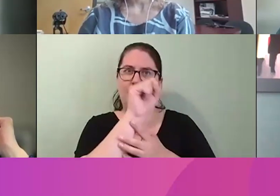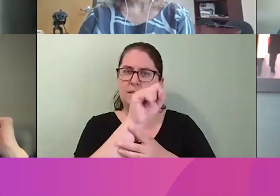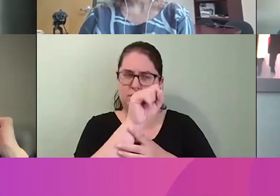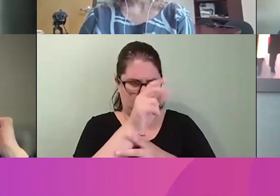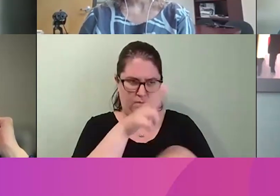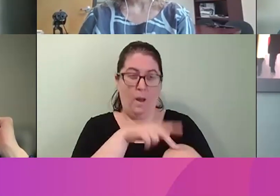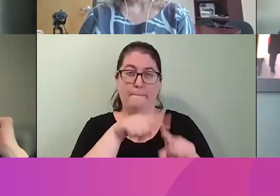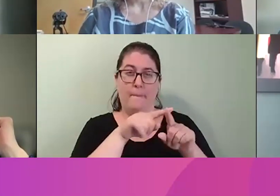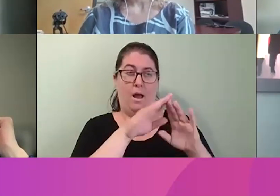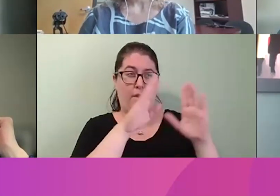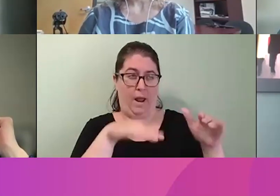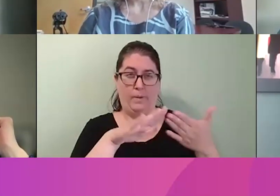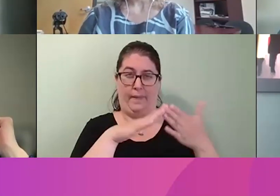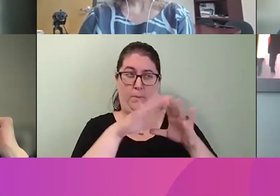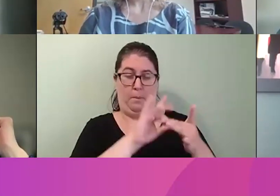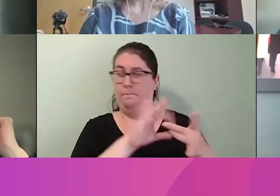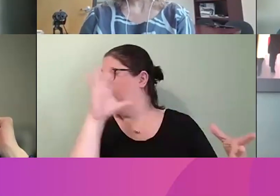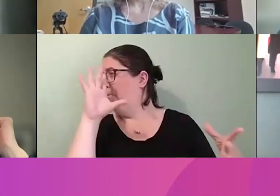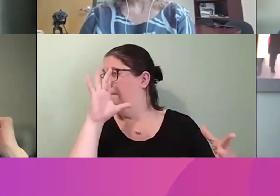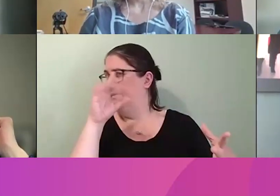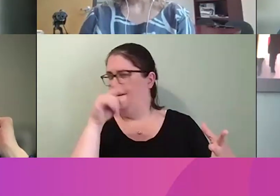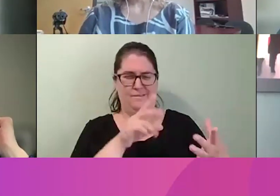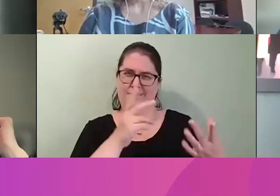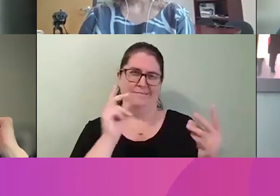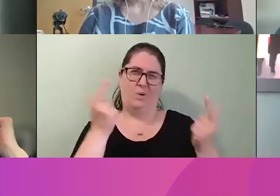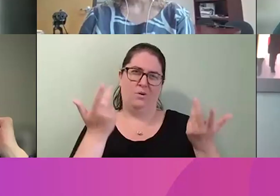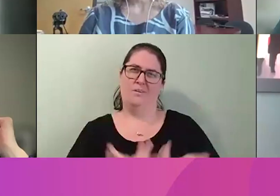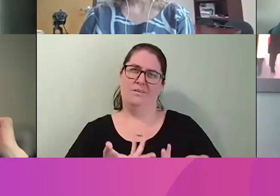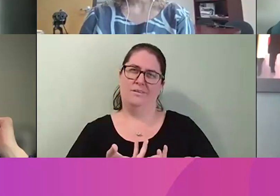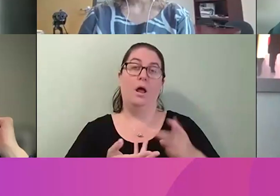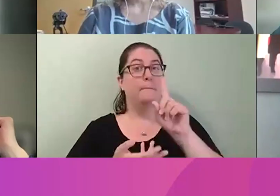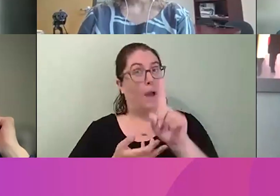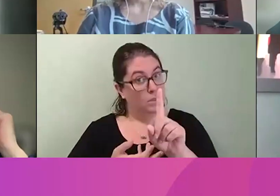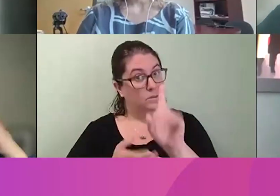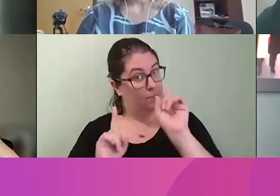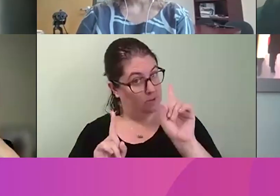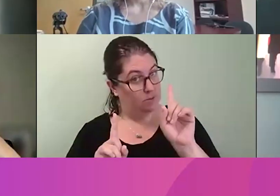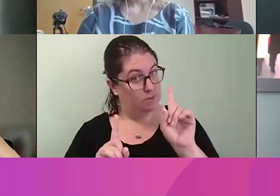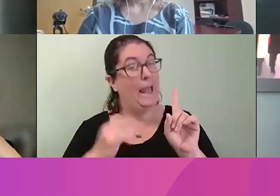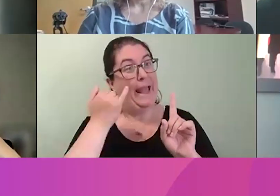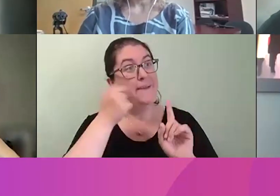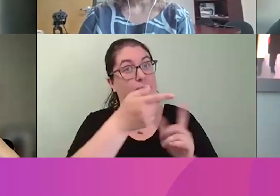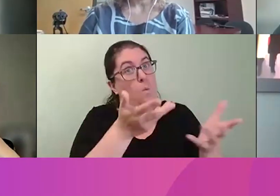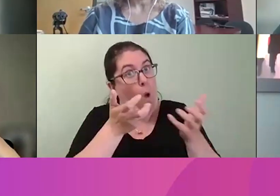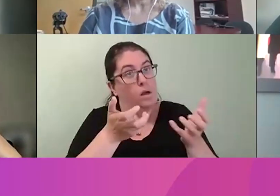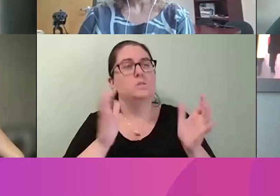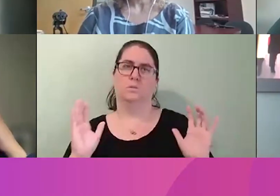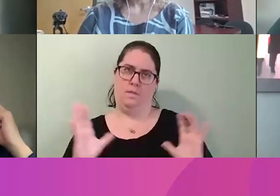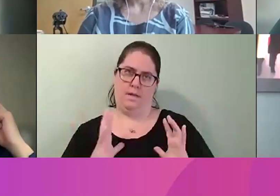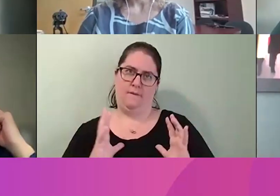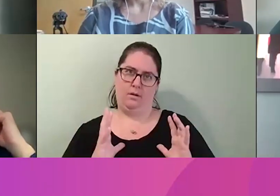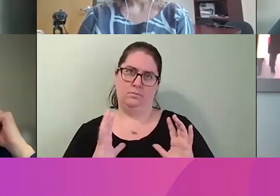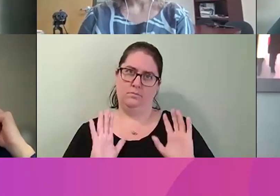to leave their home and community to do that. But on the other hand, if that is the desired goal of the person, so from a